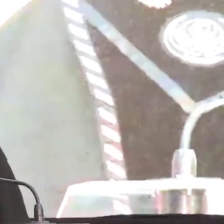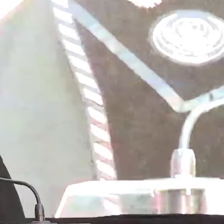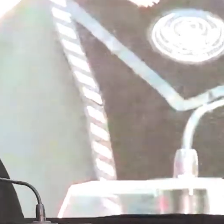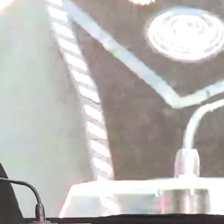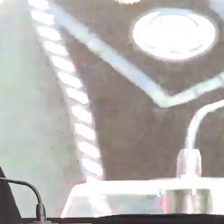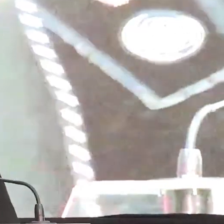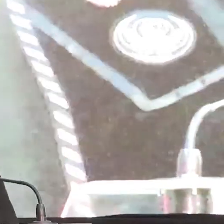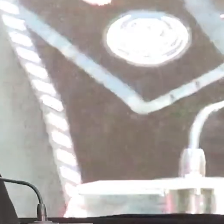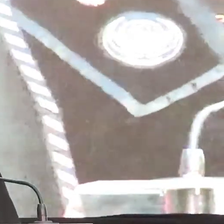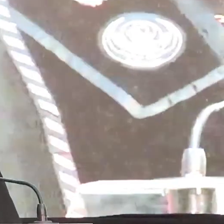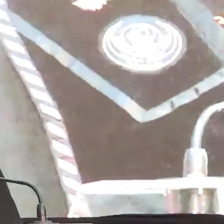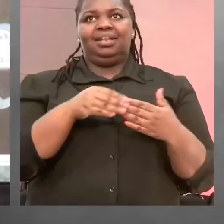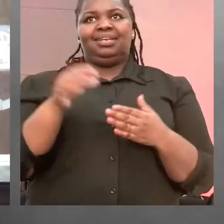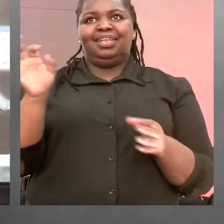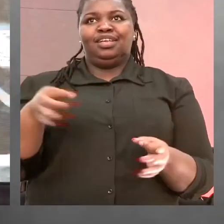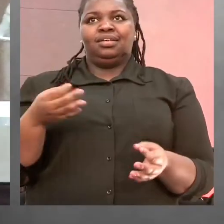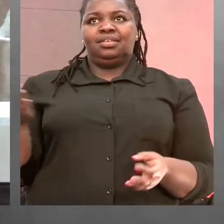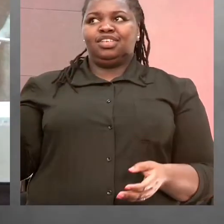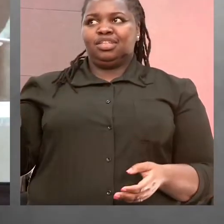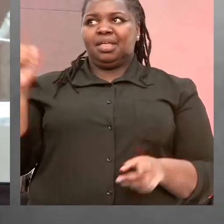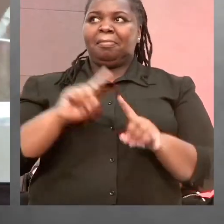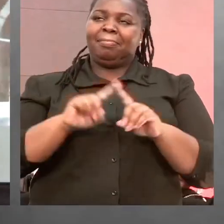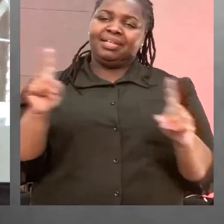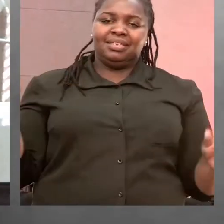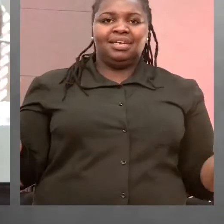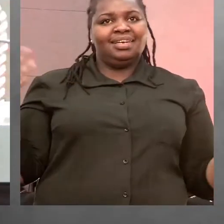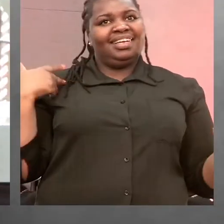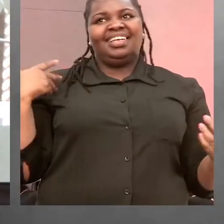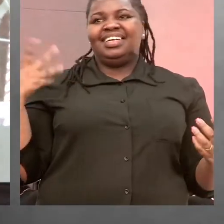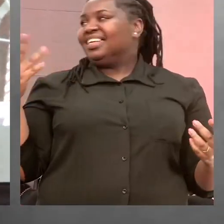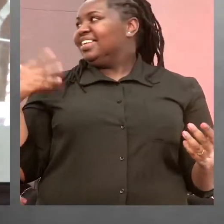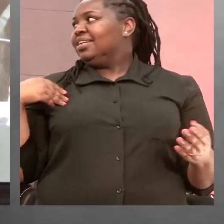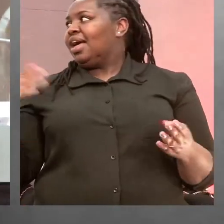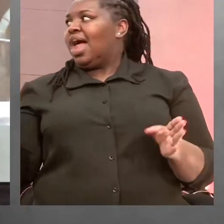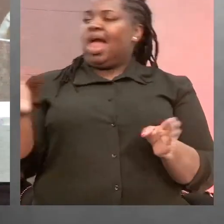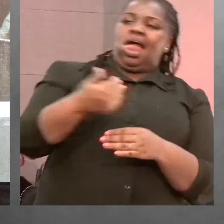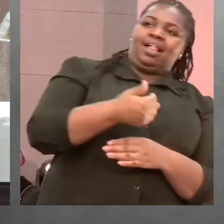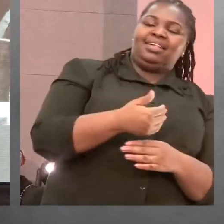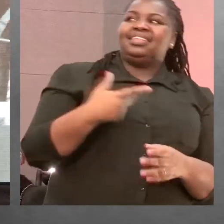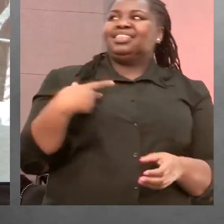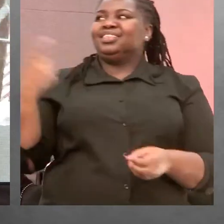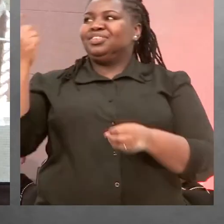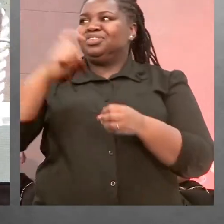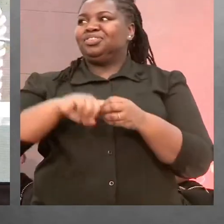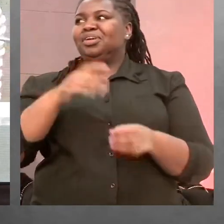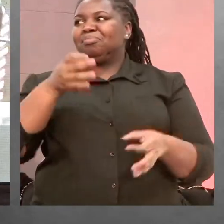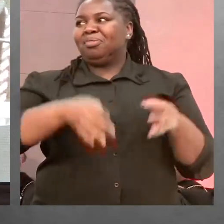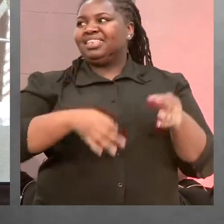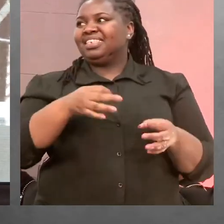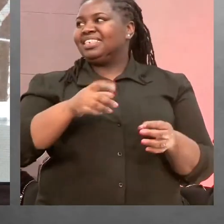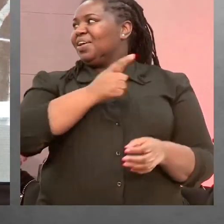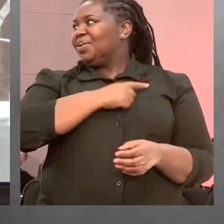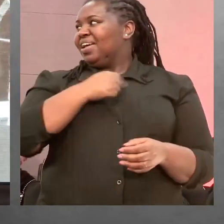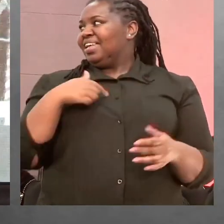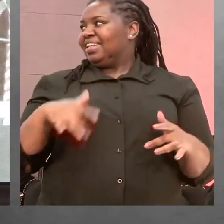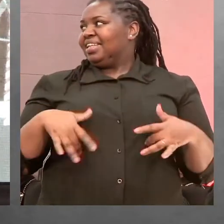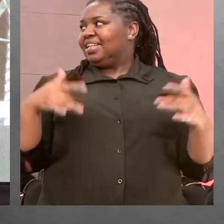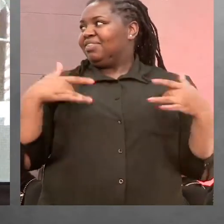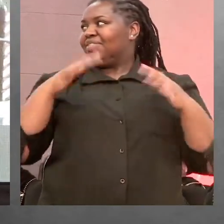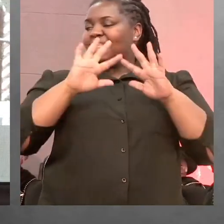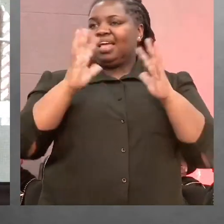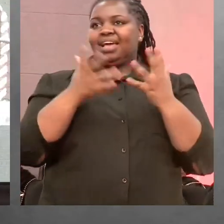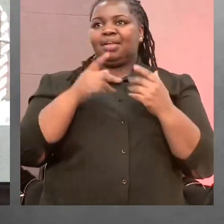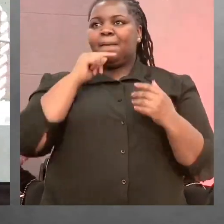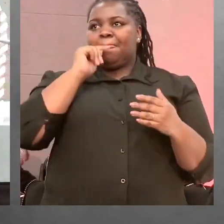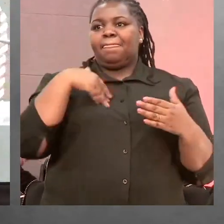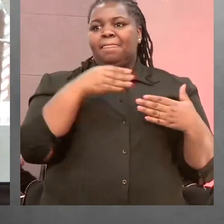was leading the songs there. But yeah, I took a sharp curve to join politics because we are living in a country where we